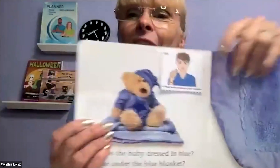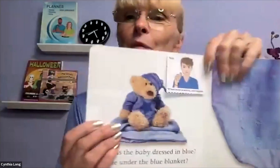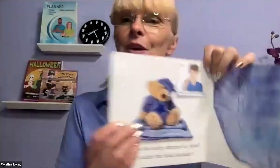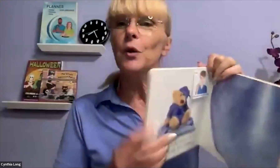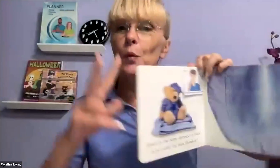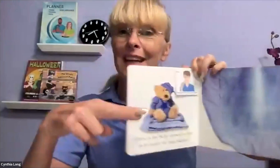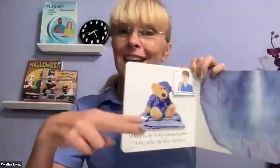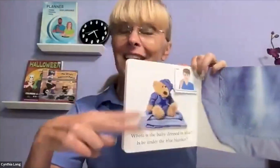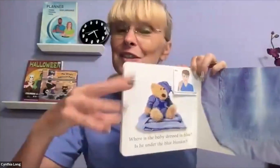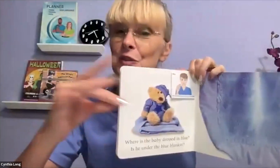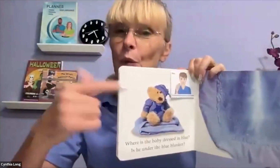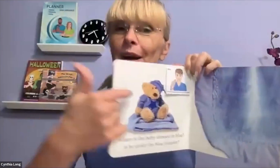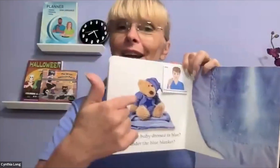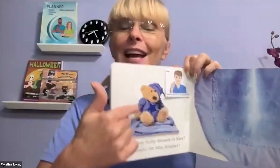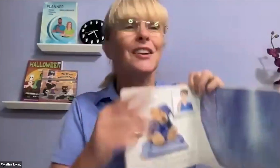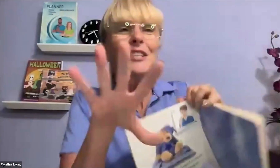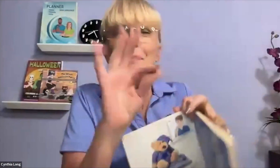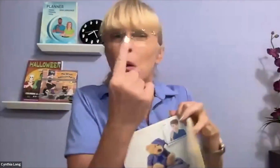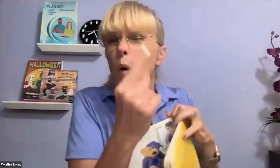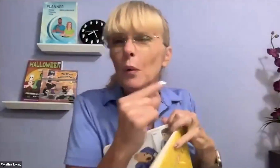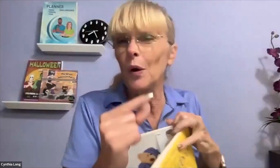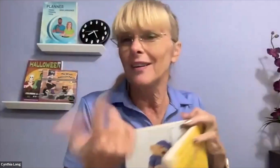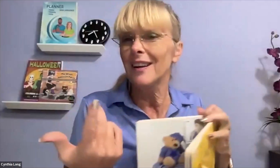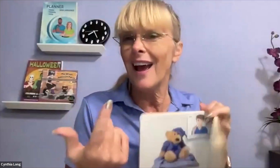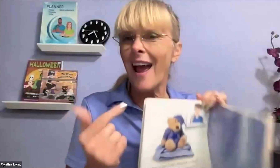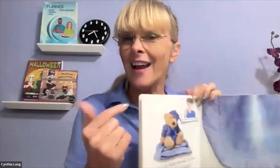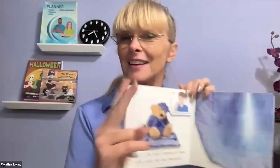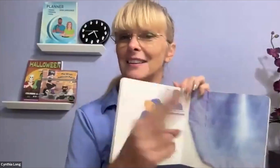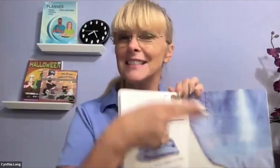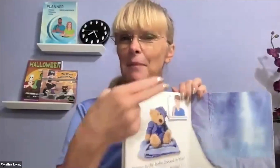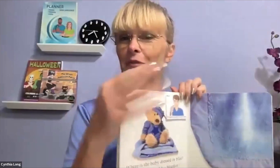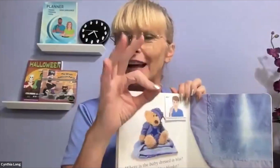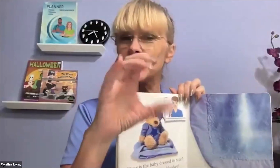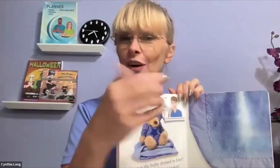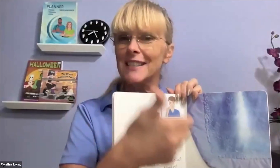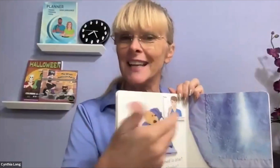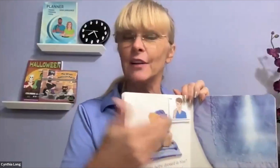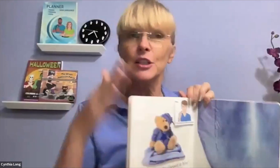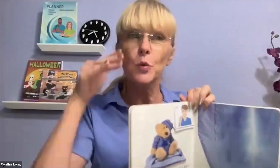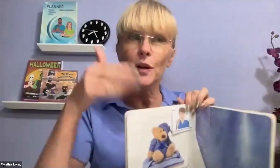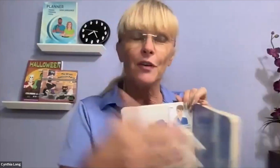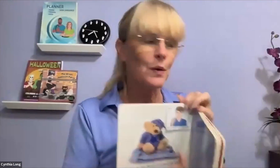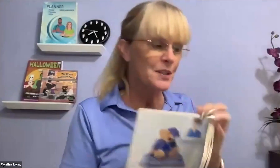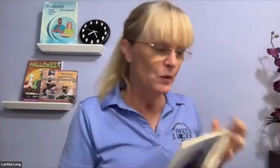And when you're reading a story, you just pick one word and take flashcards in there that you want to focus